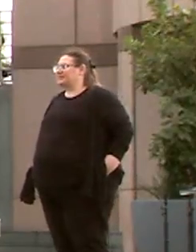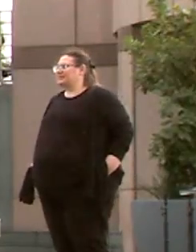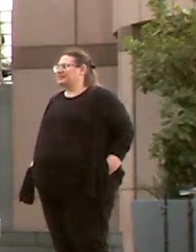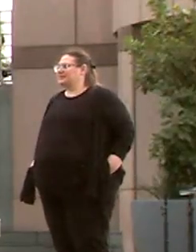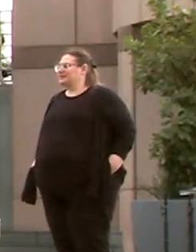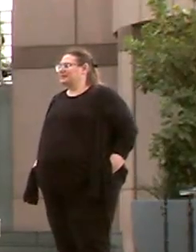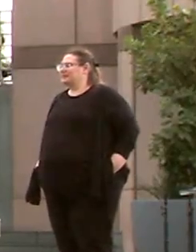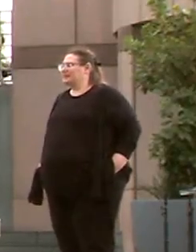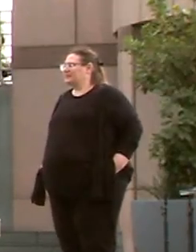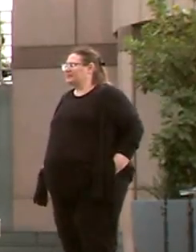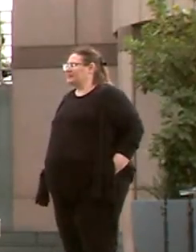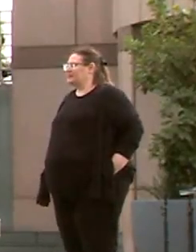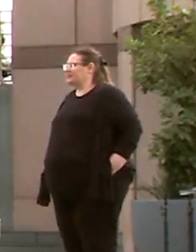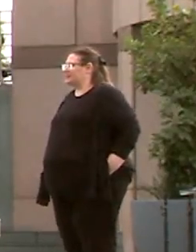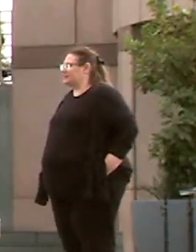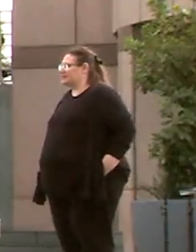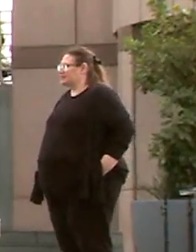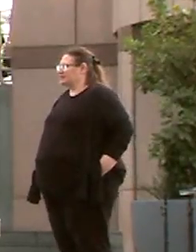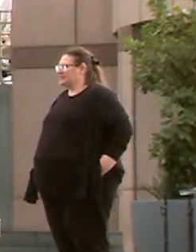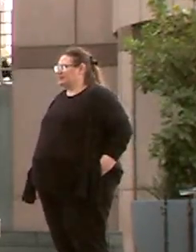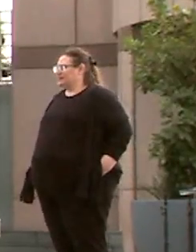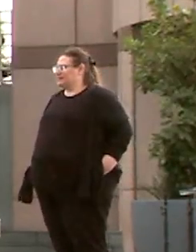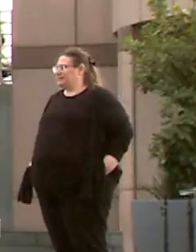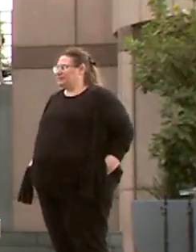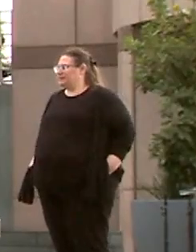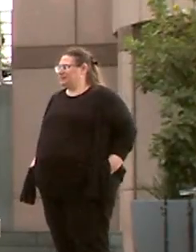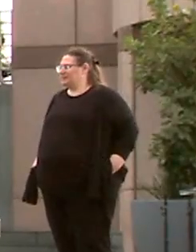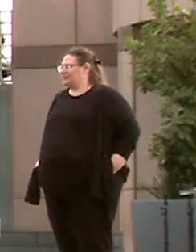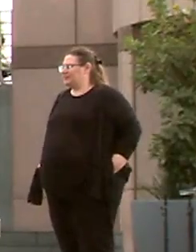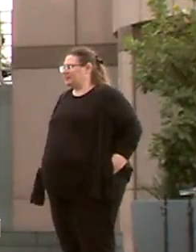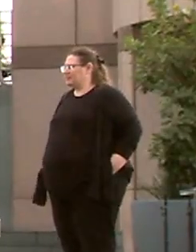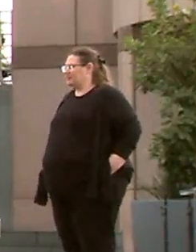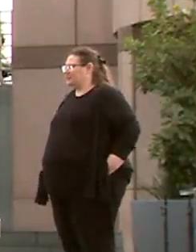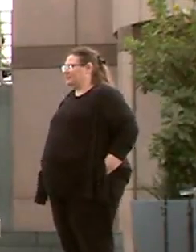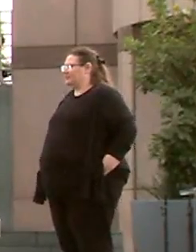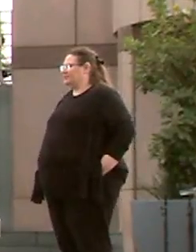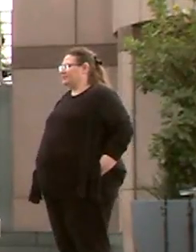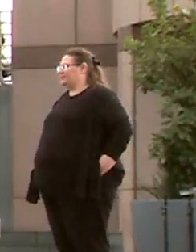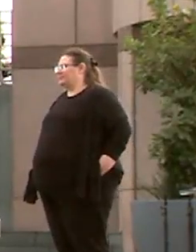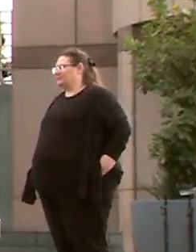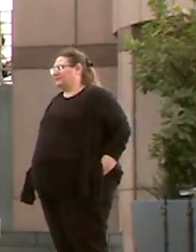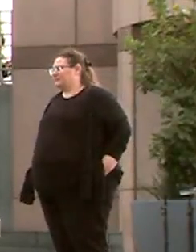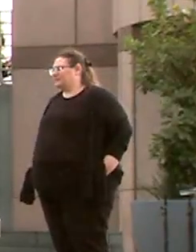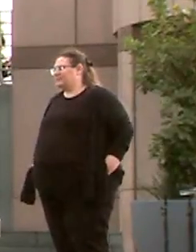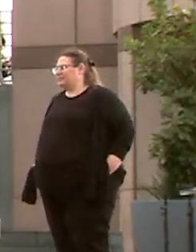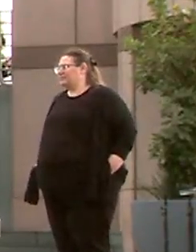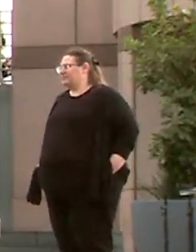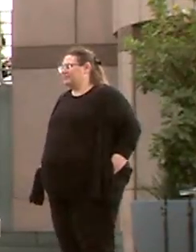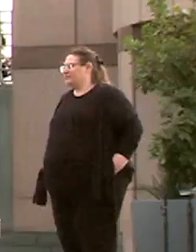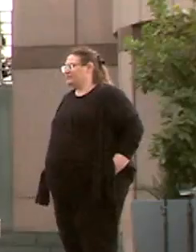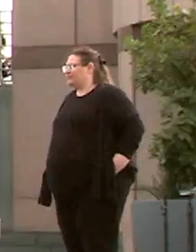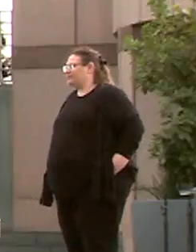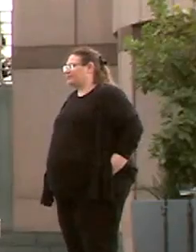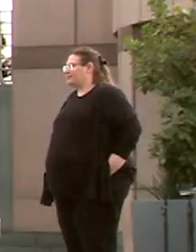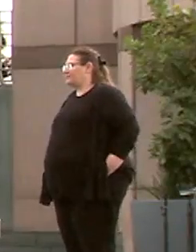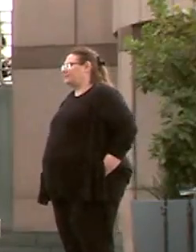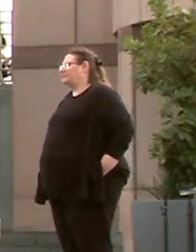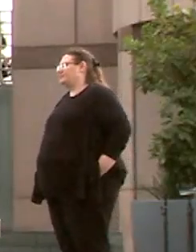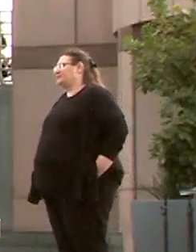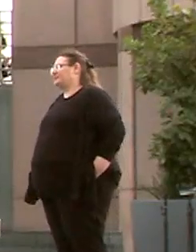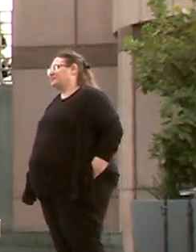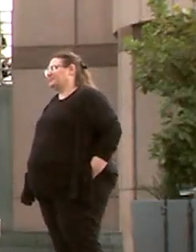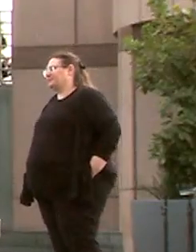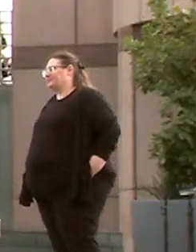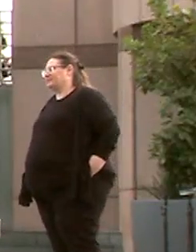because that actor's presence is there. Yeah. For no other reason, and changing not one word. Yeah. I have a project that I'm working